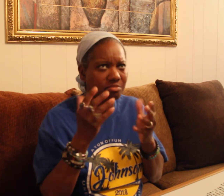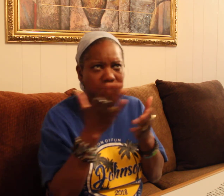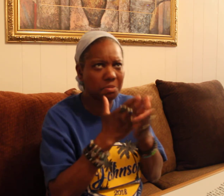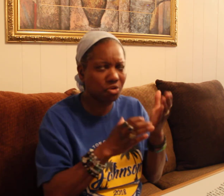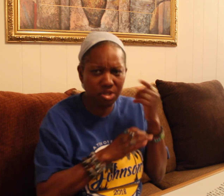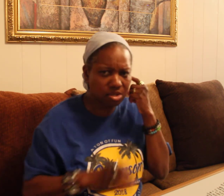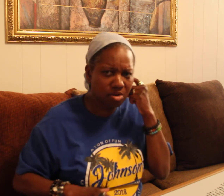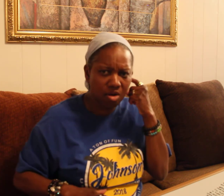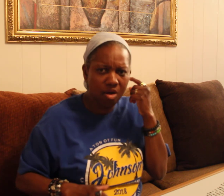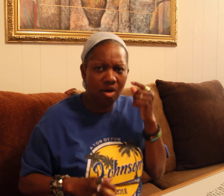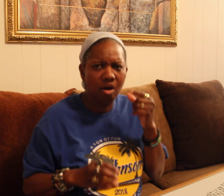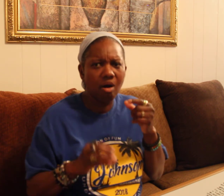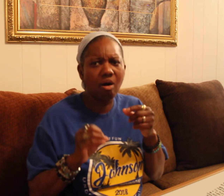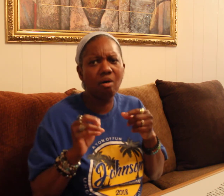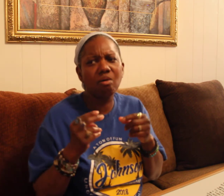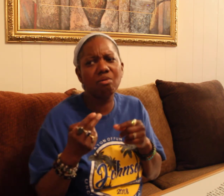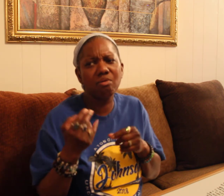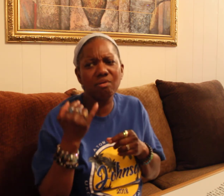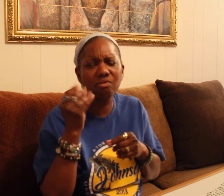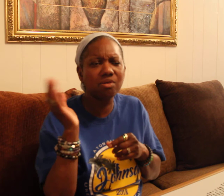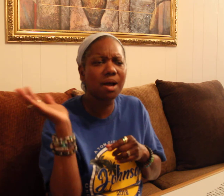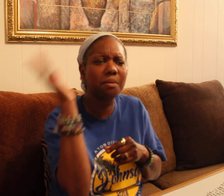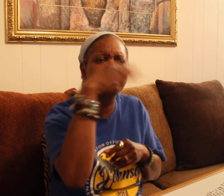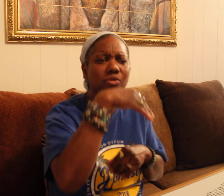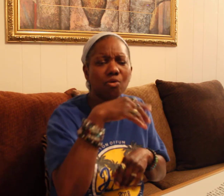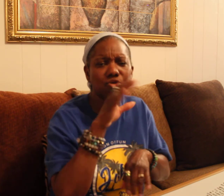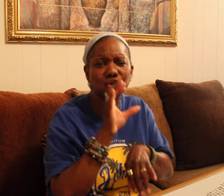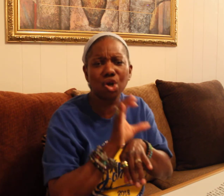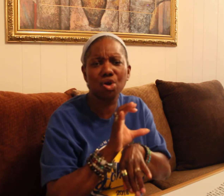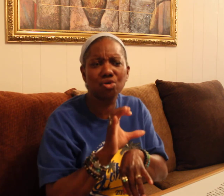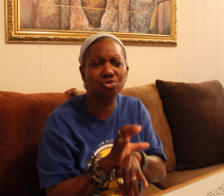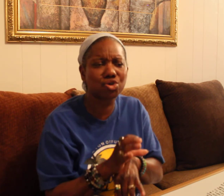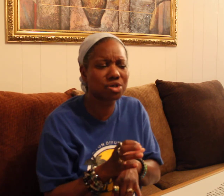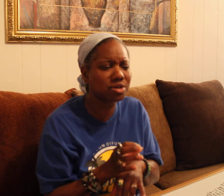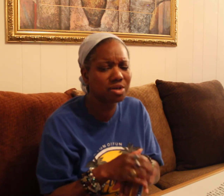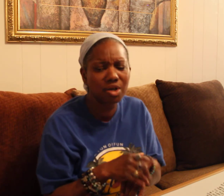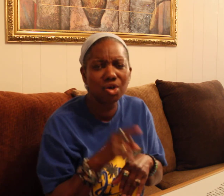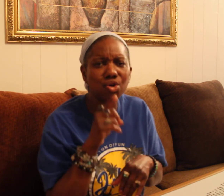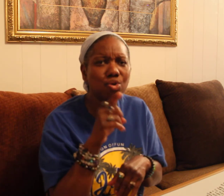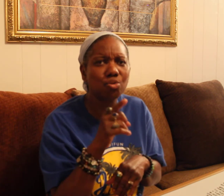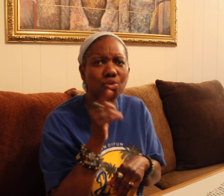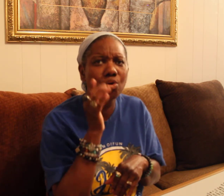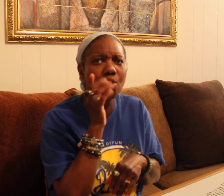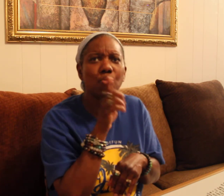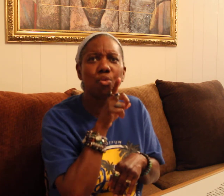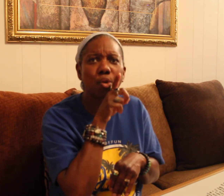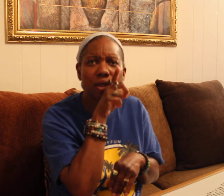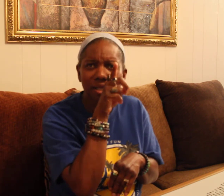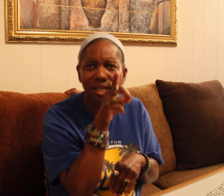some Christians. Oh, come go to church. You will really